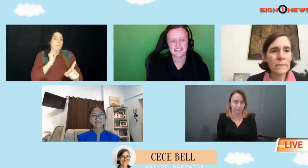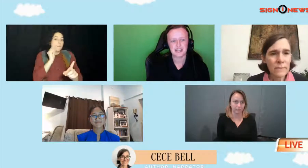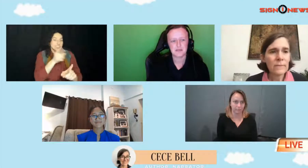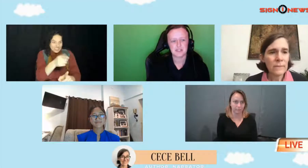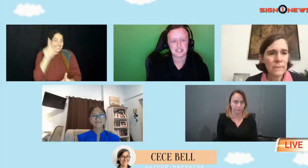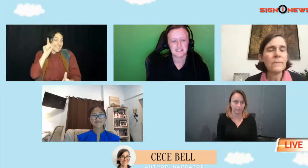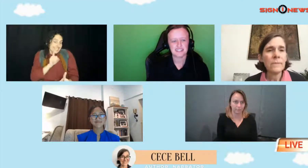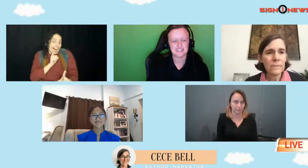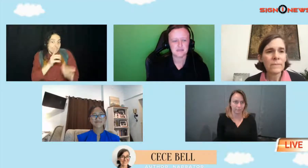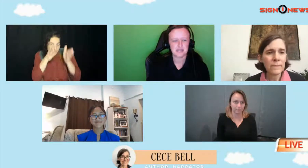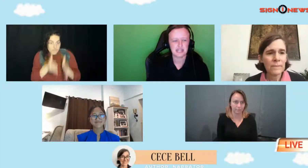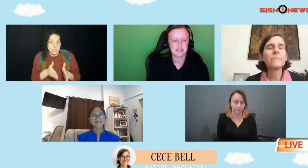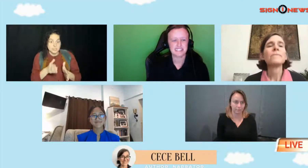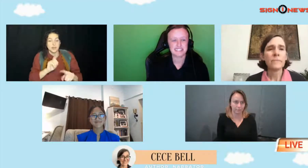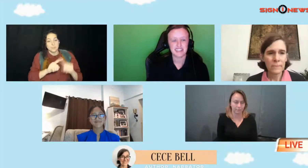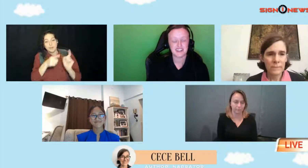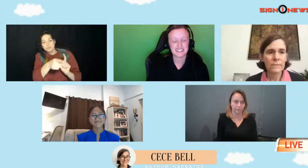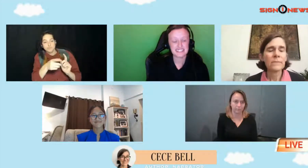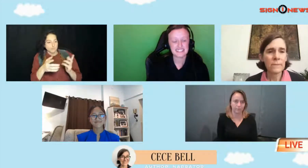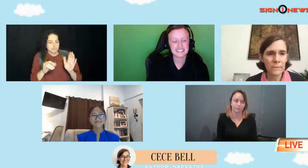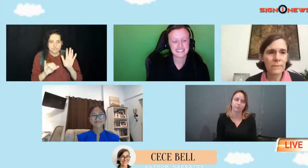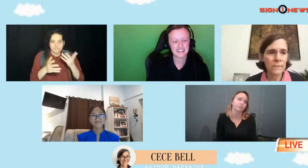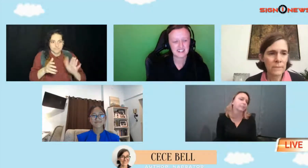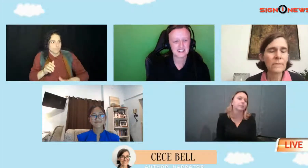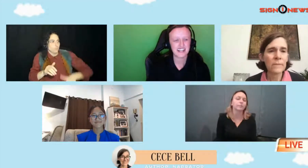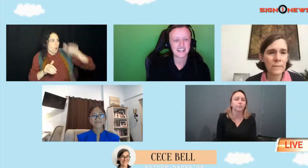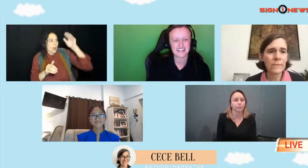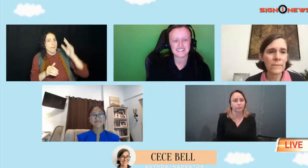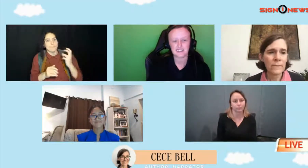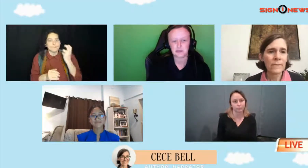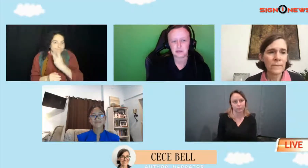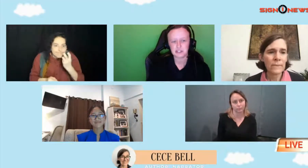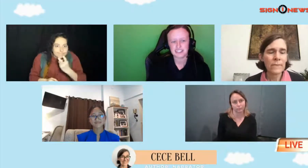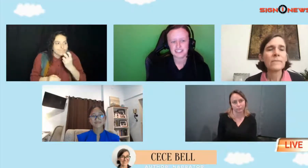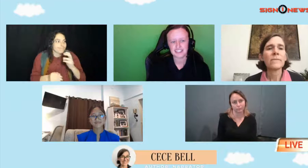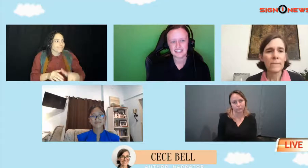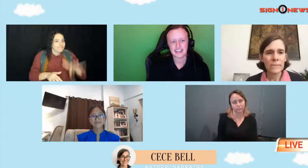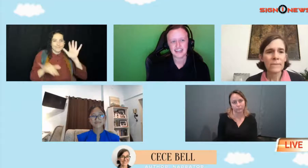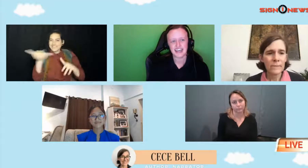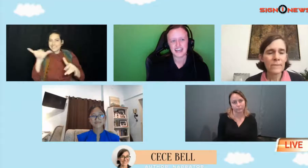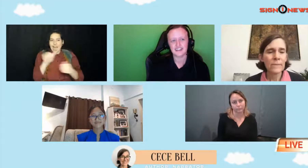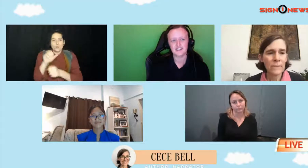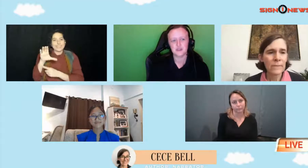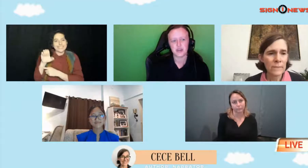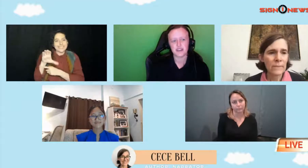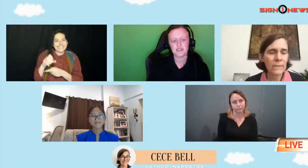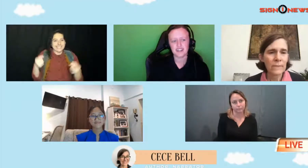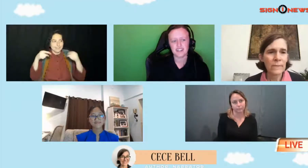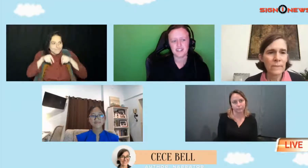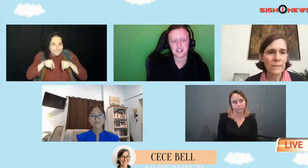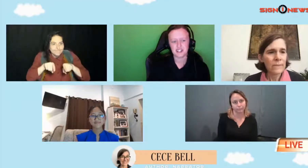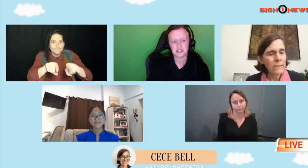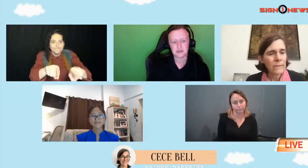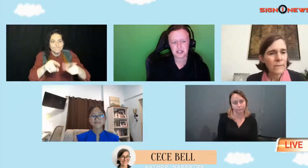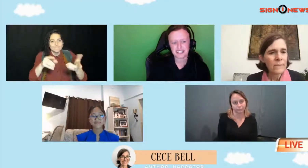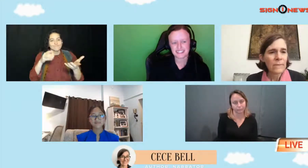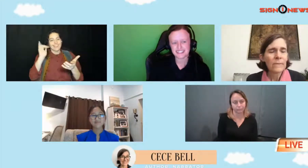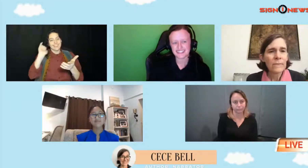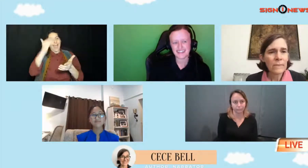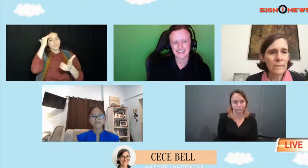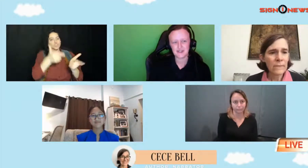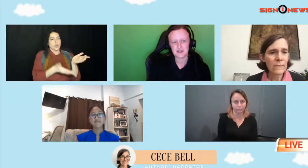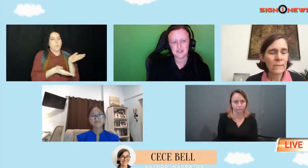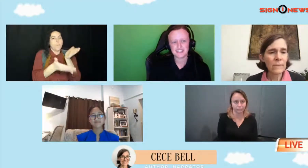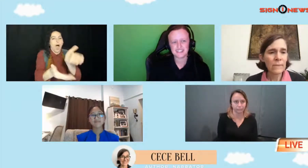perfect example of this, being able to take on Cece's character as a deaf person. And you have that shared